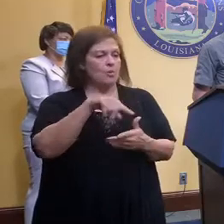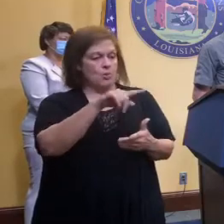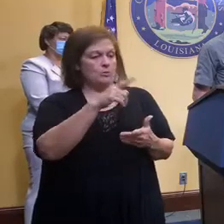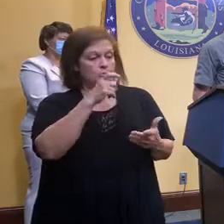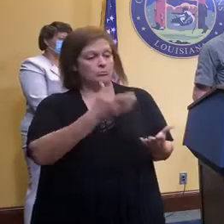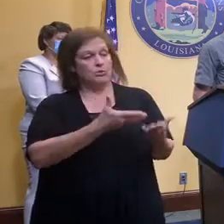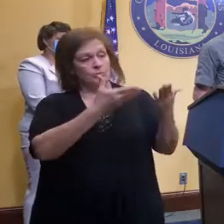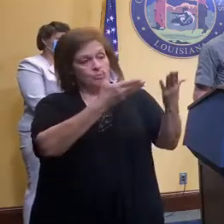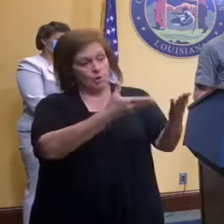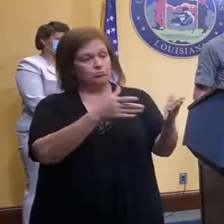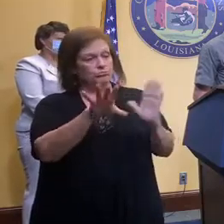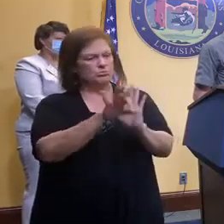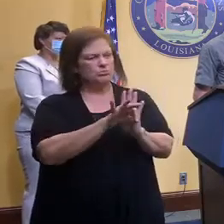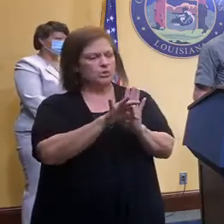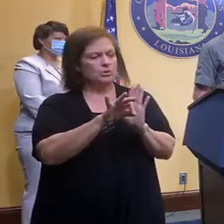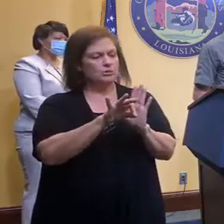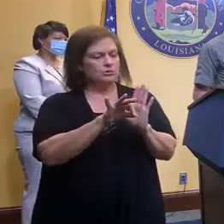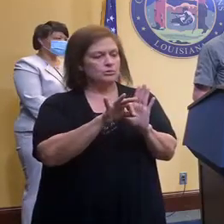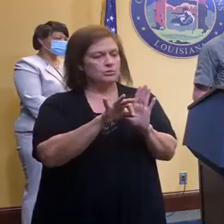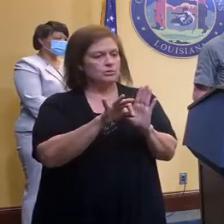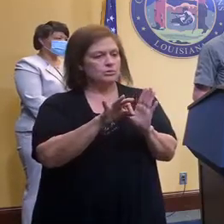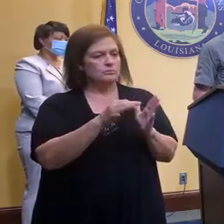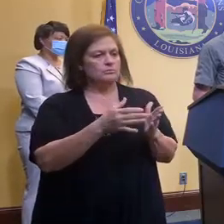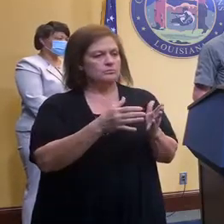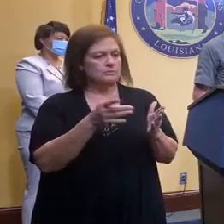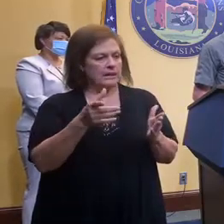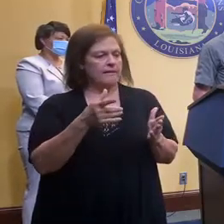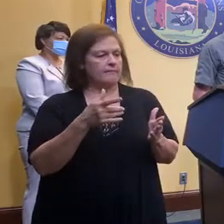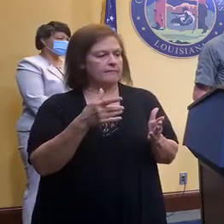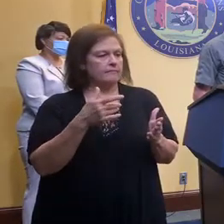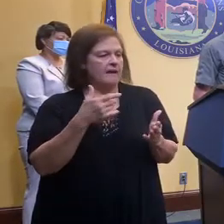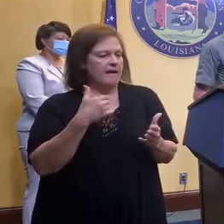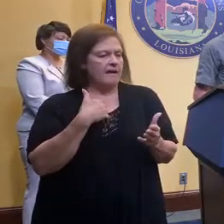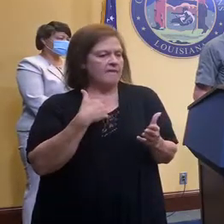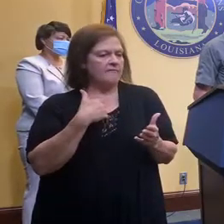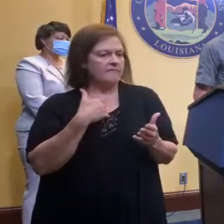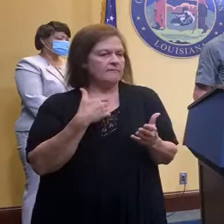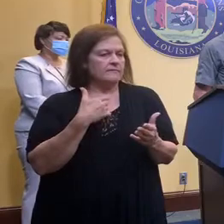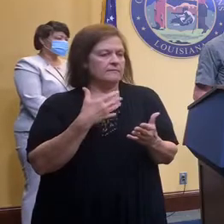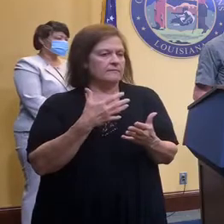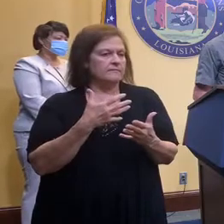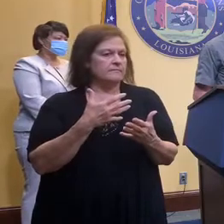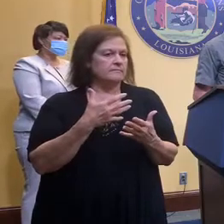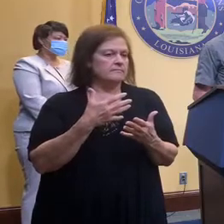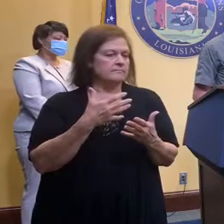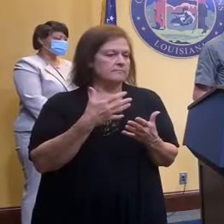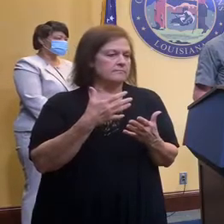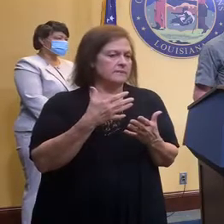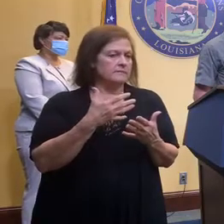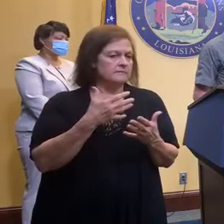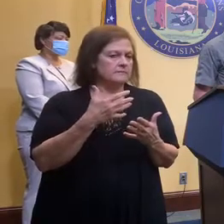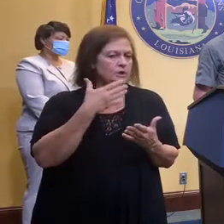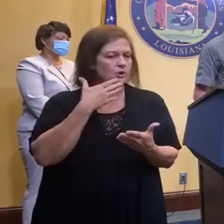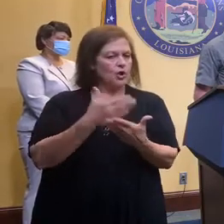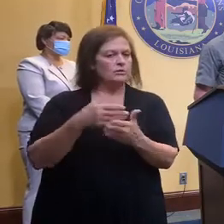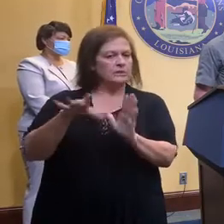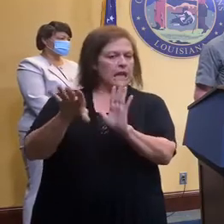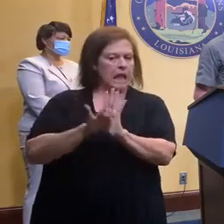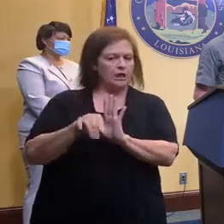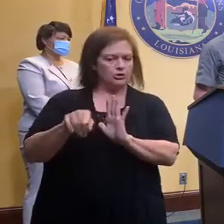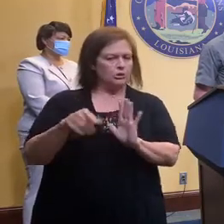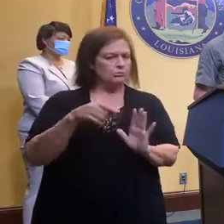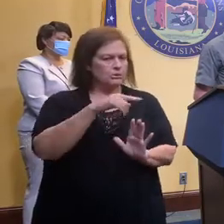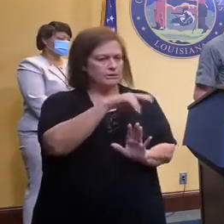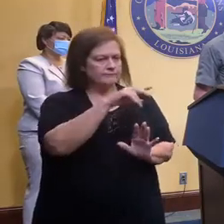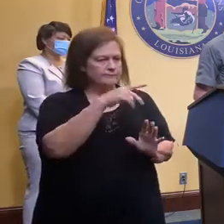proposers, the selected proposer out of a lot of interest. I believe we reviewed 12 proposals that were submitted. Theirs was by far